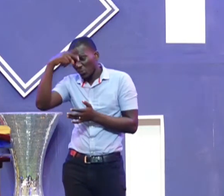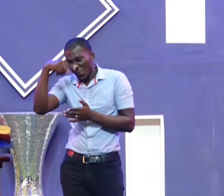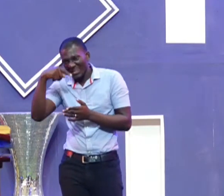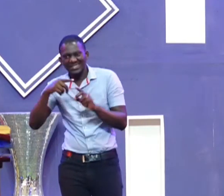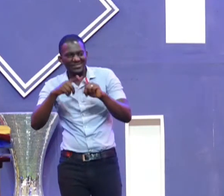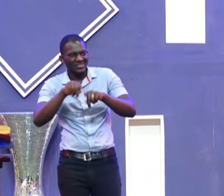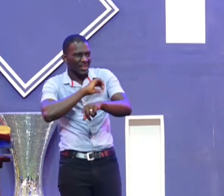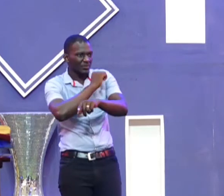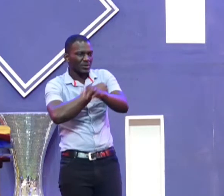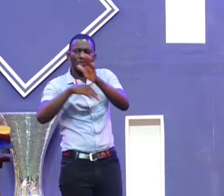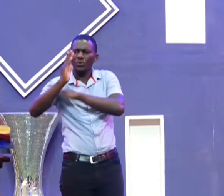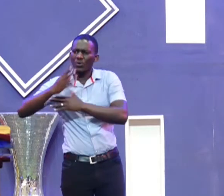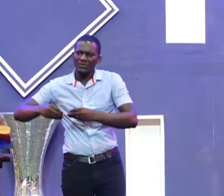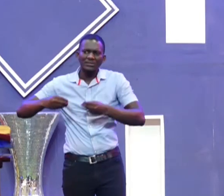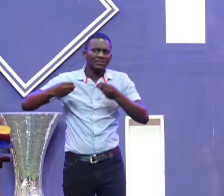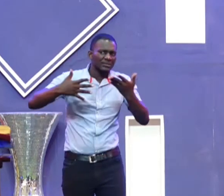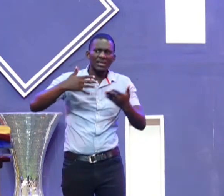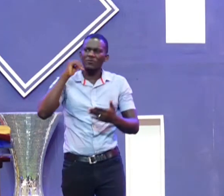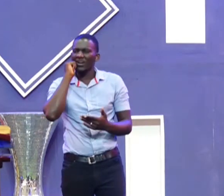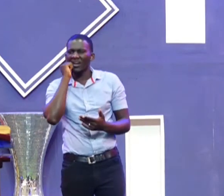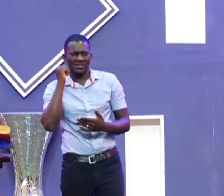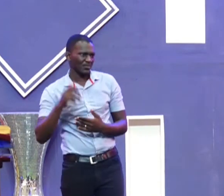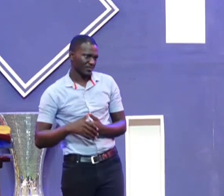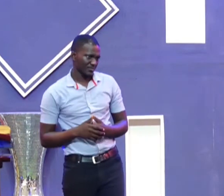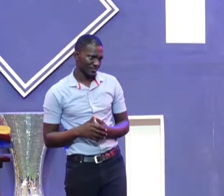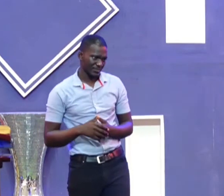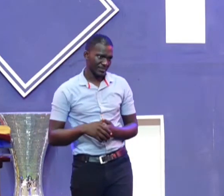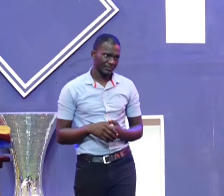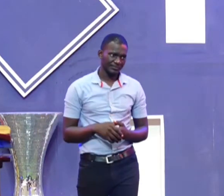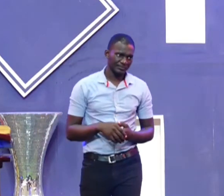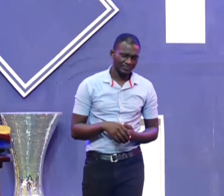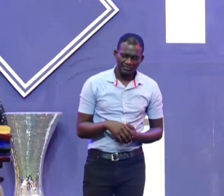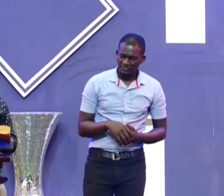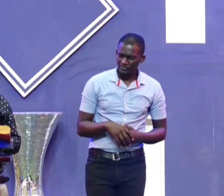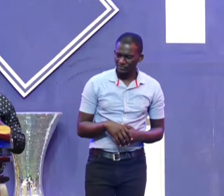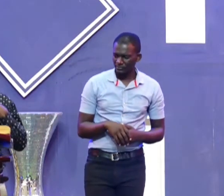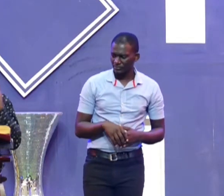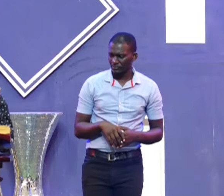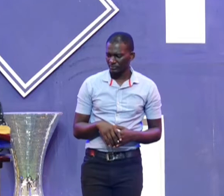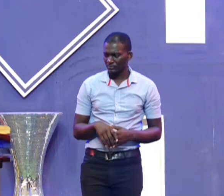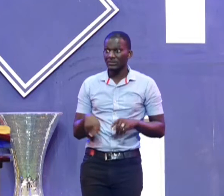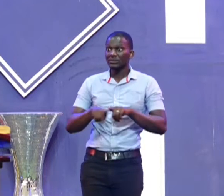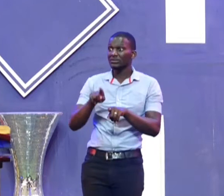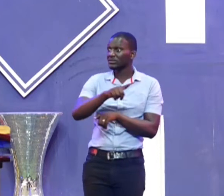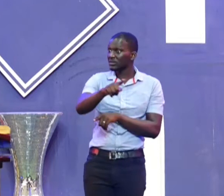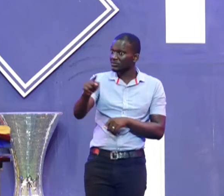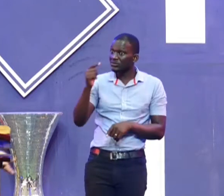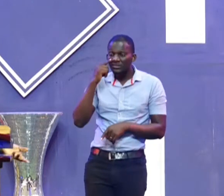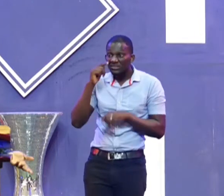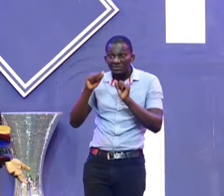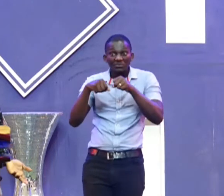what I'm talking about is that special ability and that knowledge and wisdom that God had given